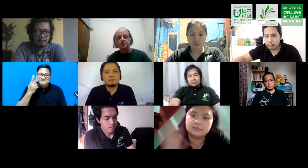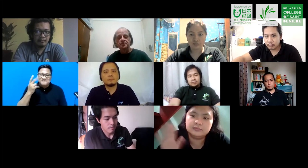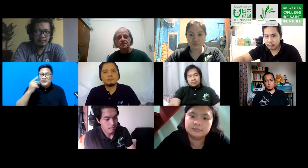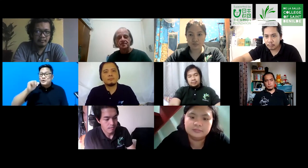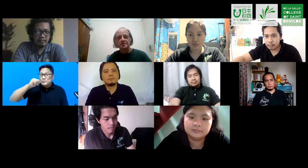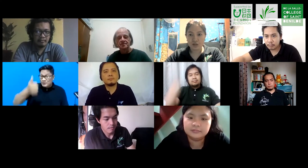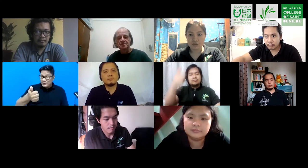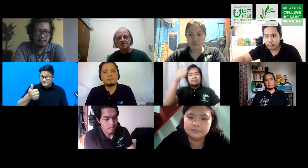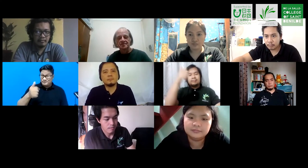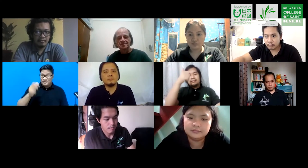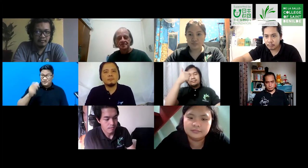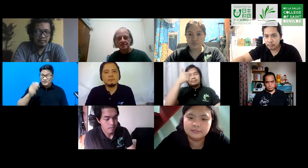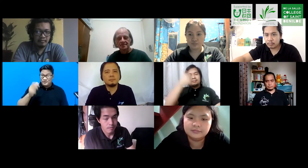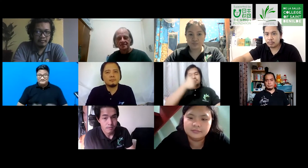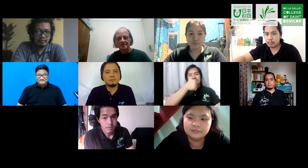tomorrow.